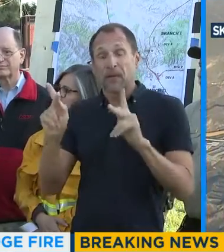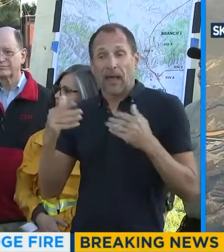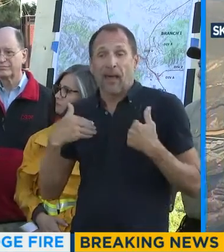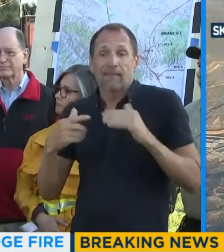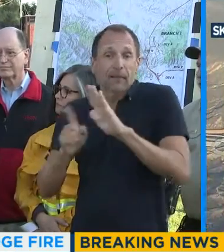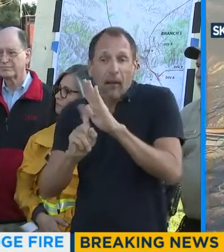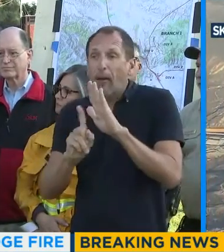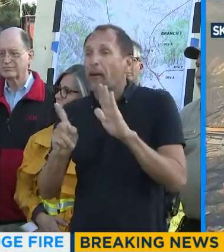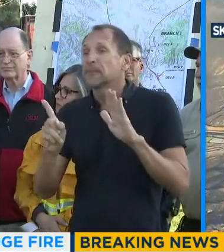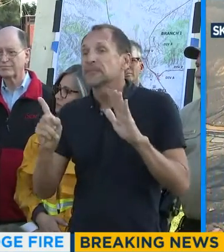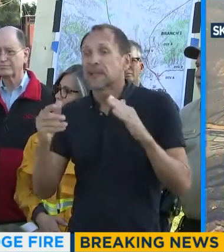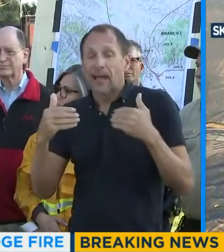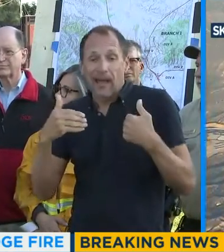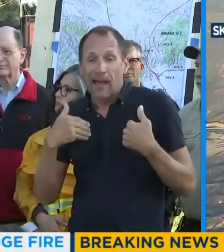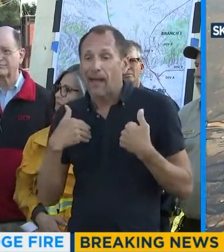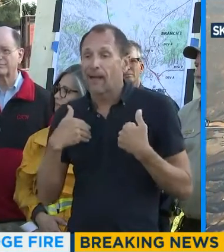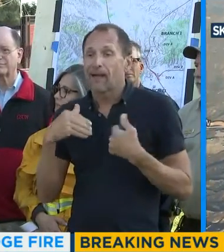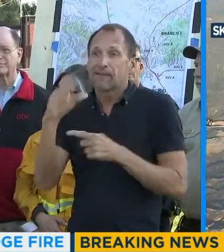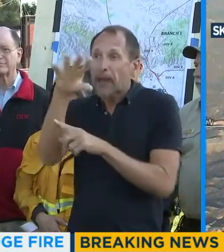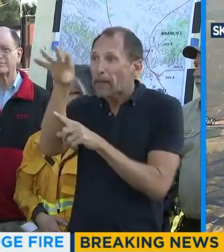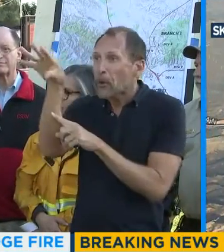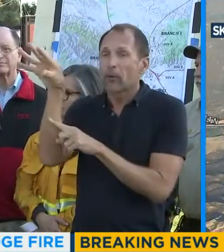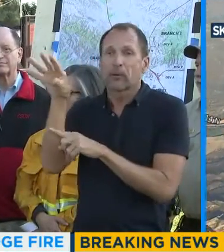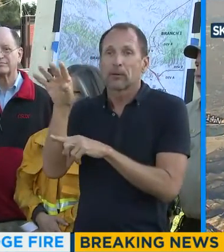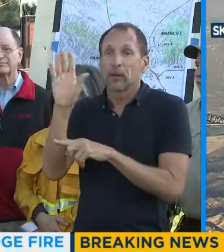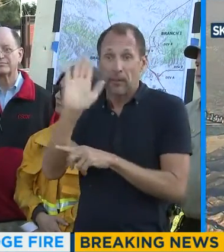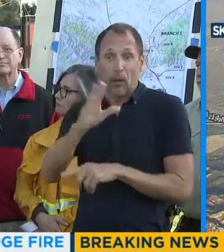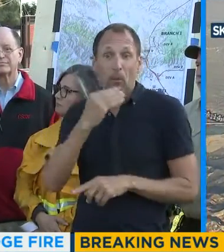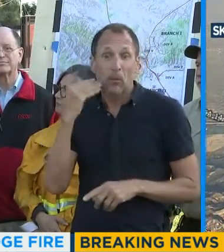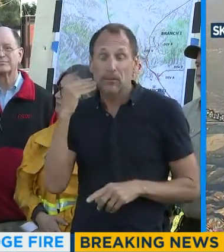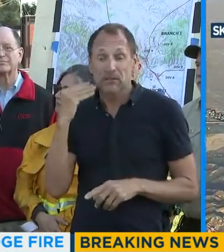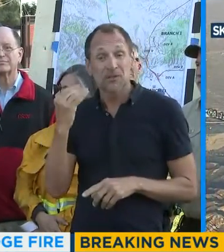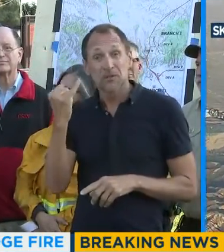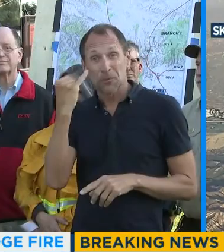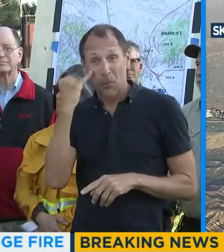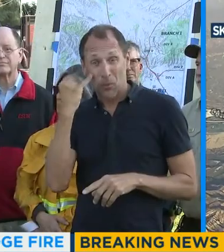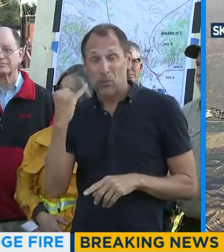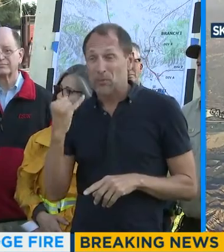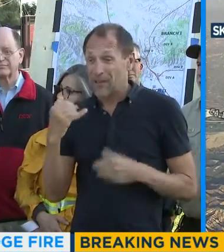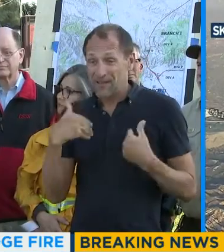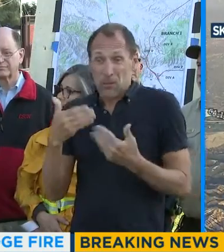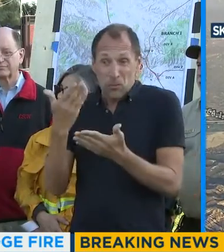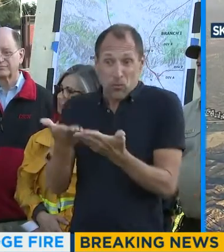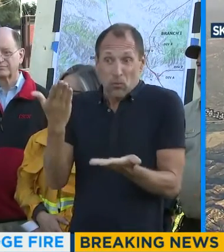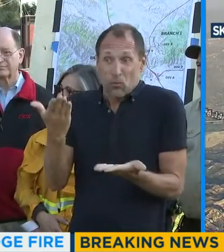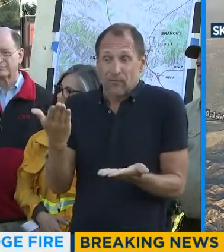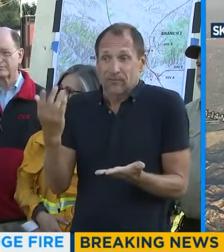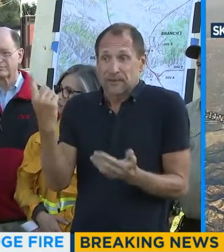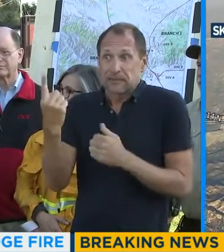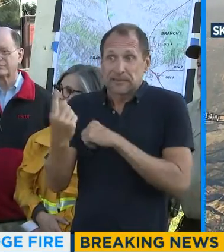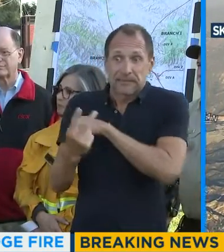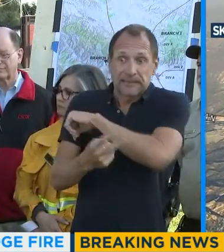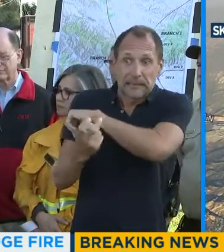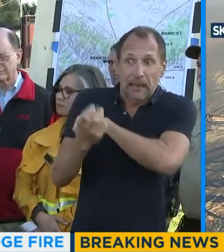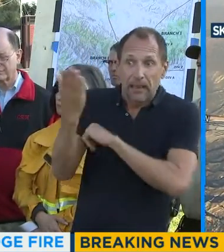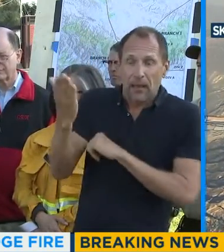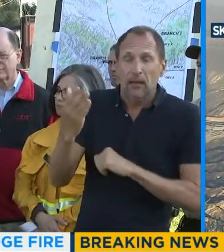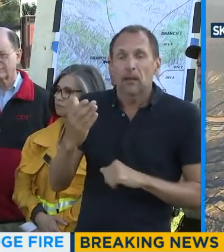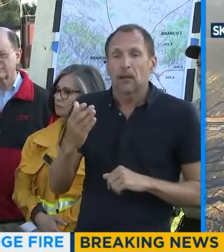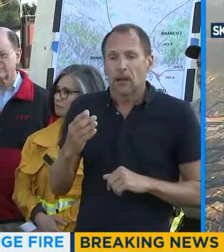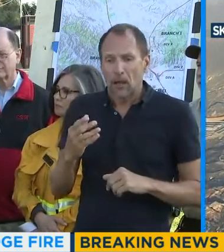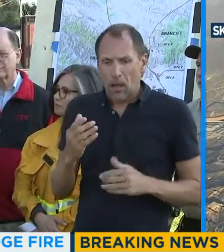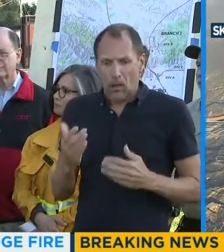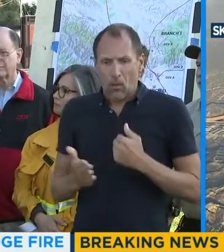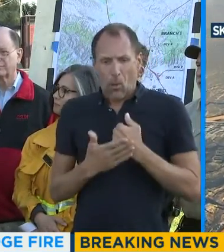home. Should they get reports of activity in their home that is suspicious, please call 911, report